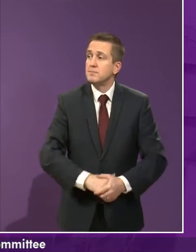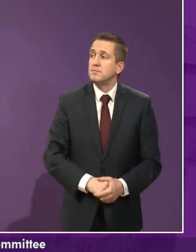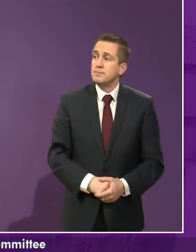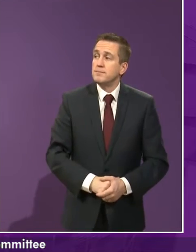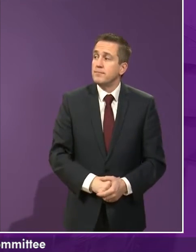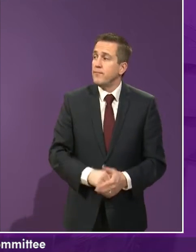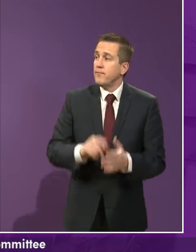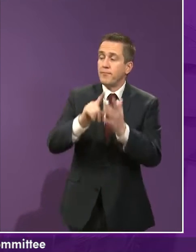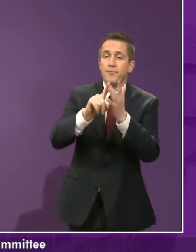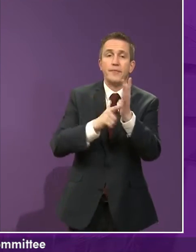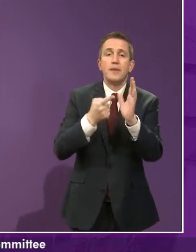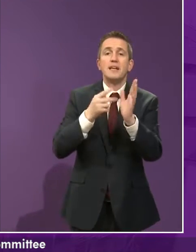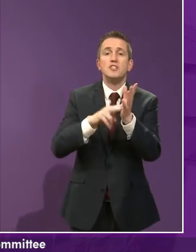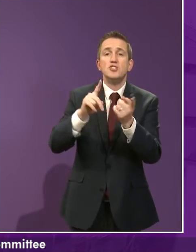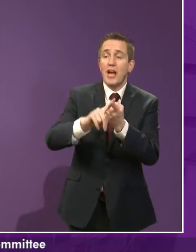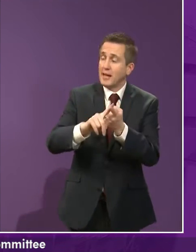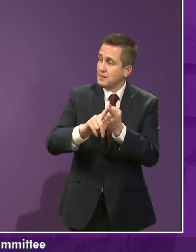Jane?